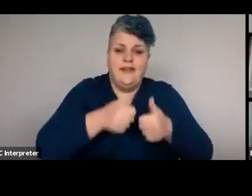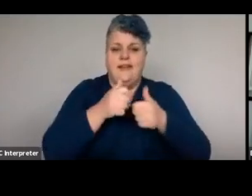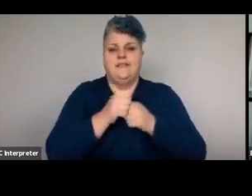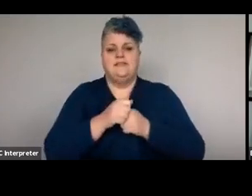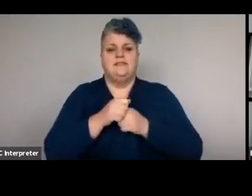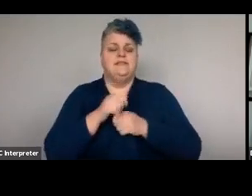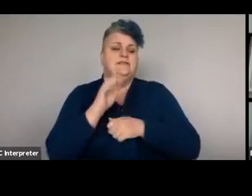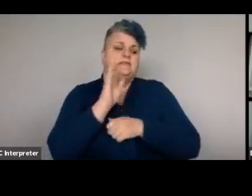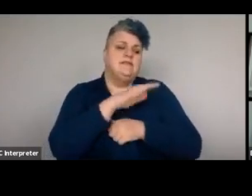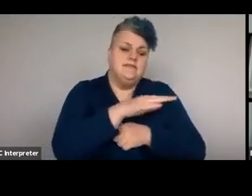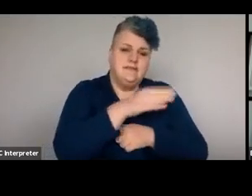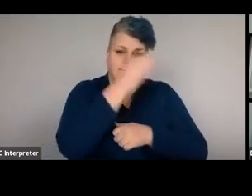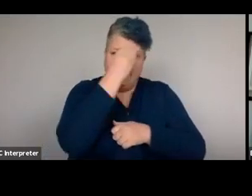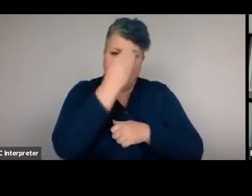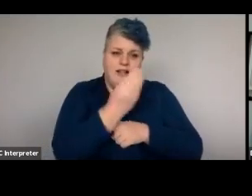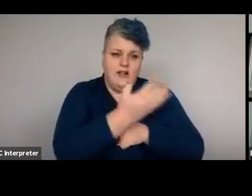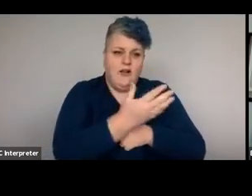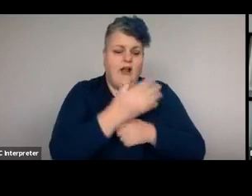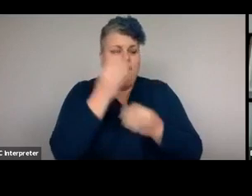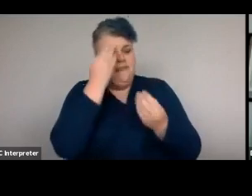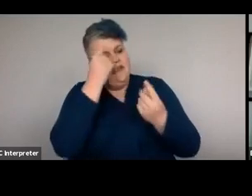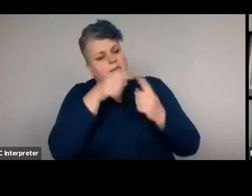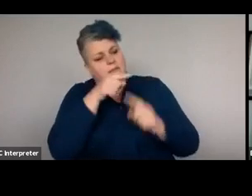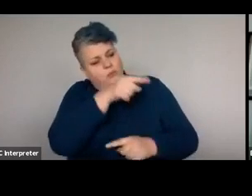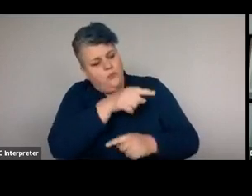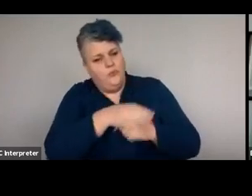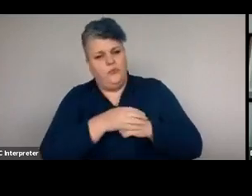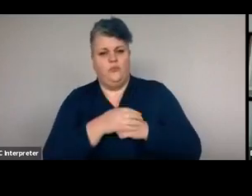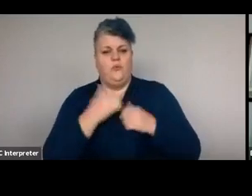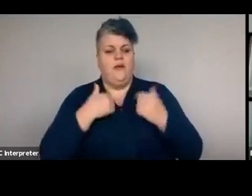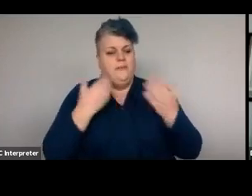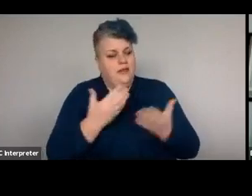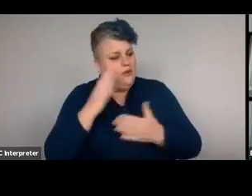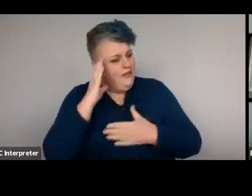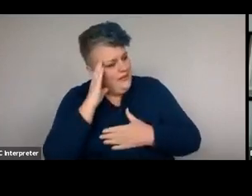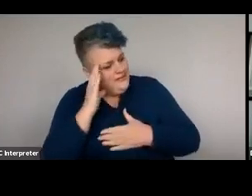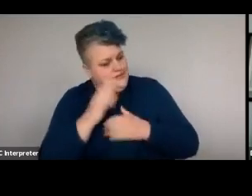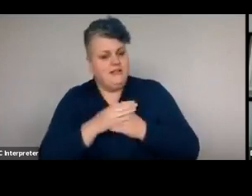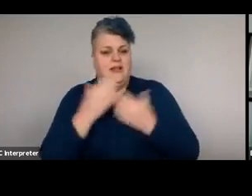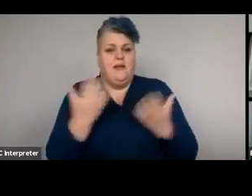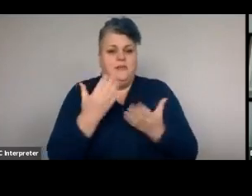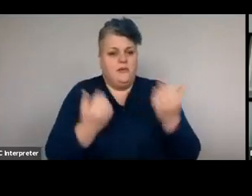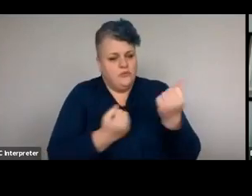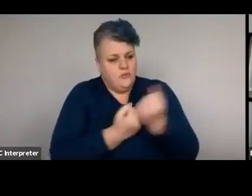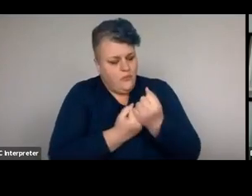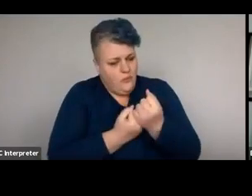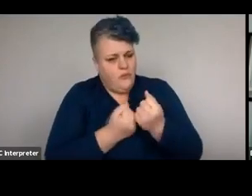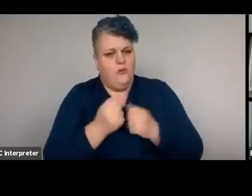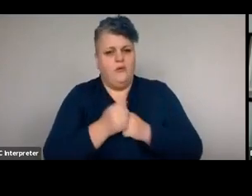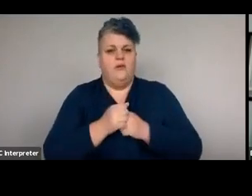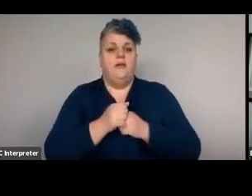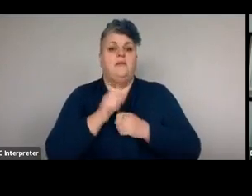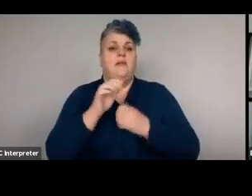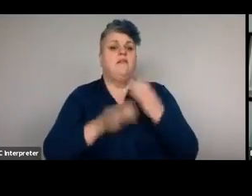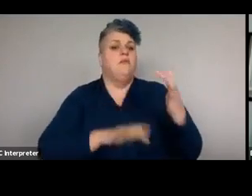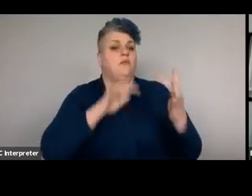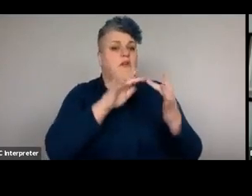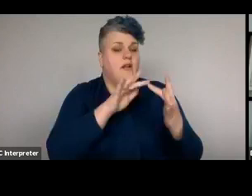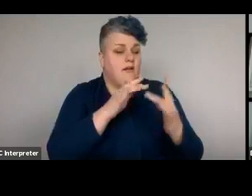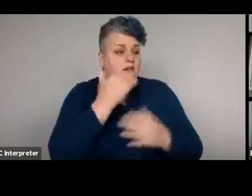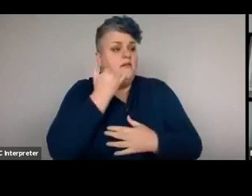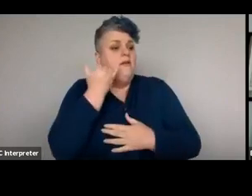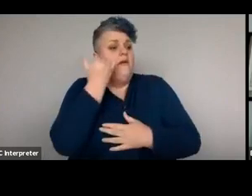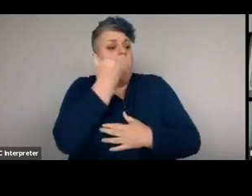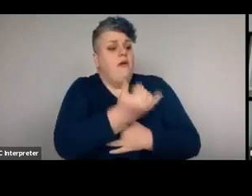you know, letting you're thinking about them, you're here to listen to them, you're here to support them, even reaching out, making that phone